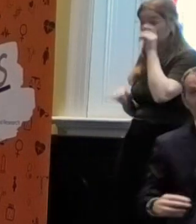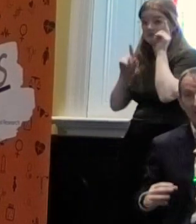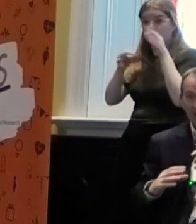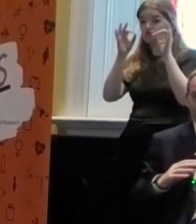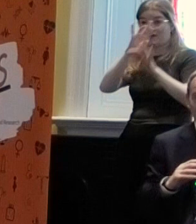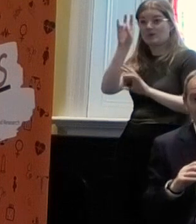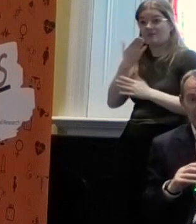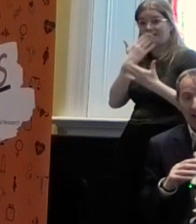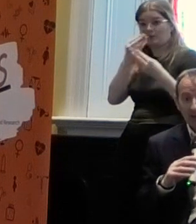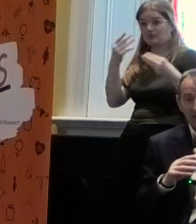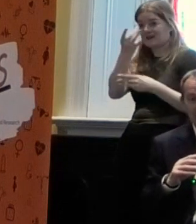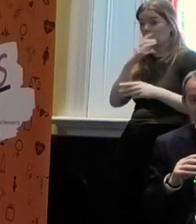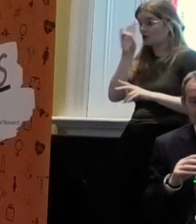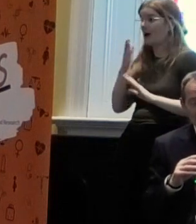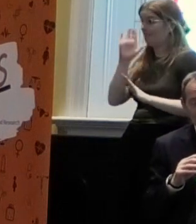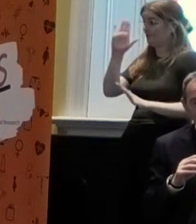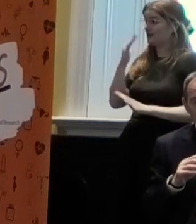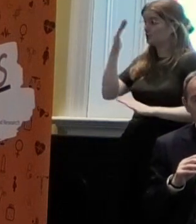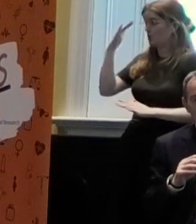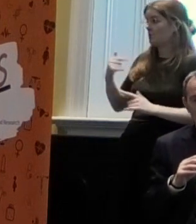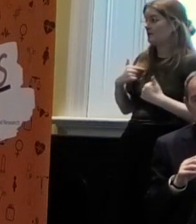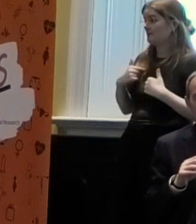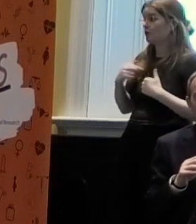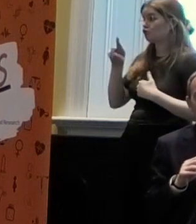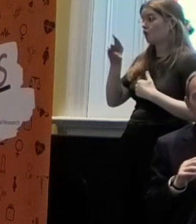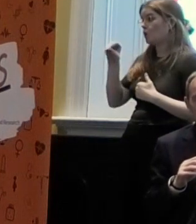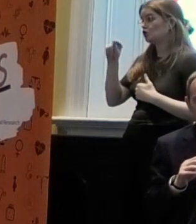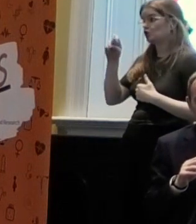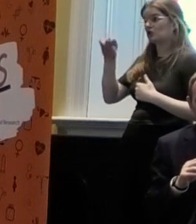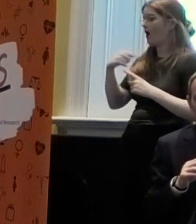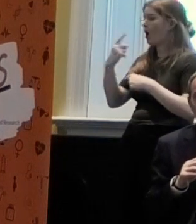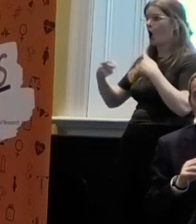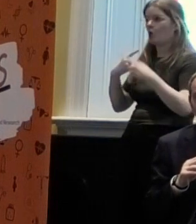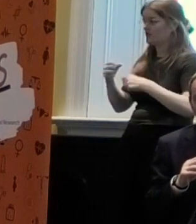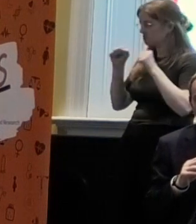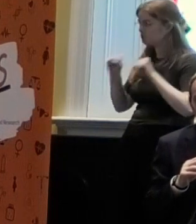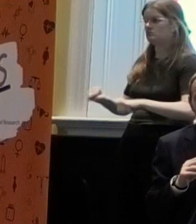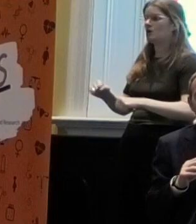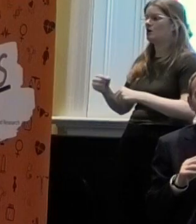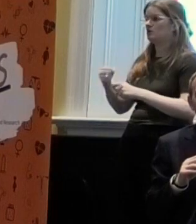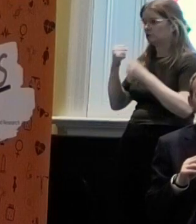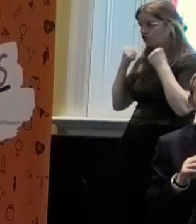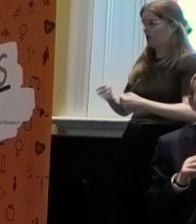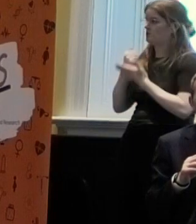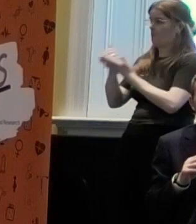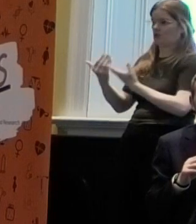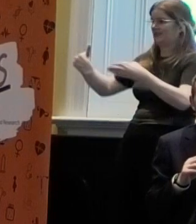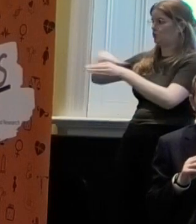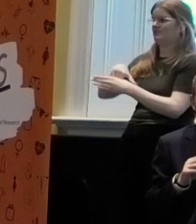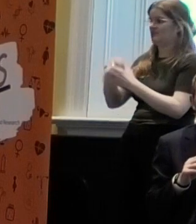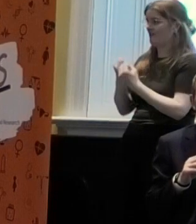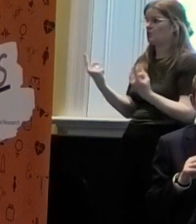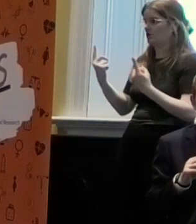excellent question, and thank you for asking it. I have to say that the Rotunda has always championed inclusivity and